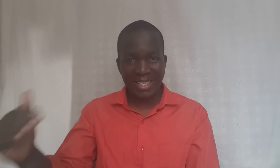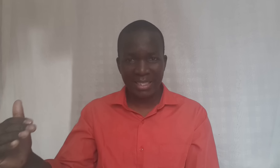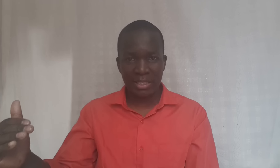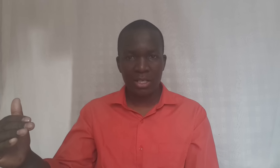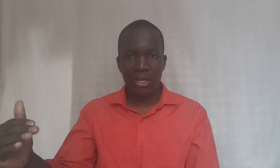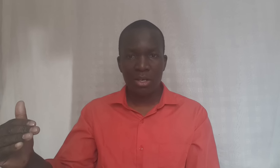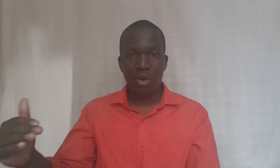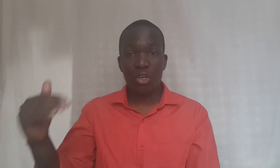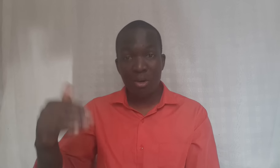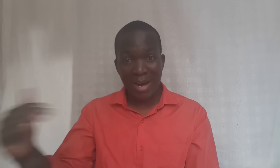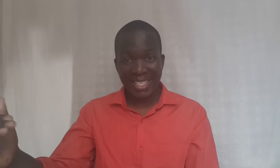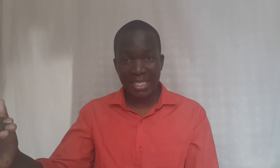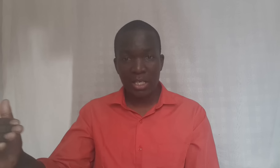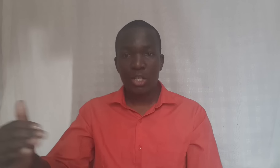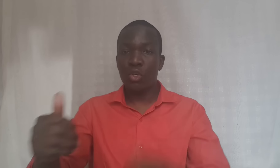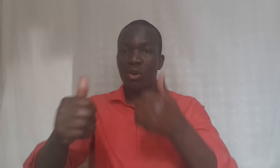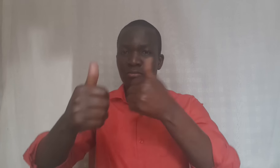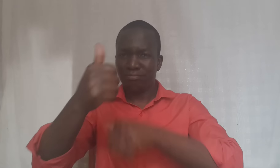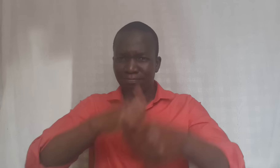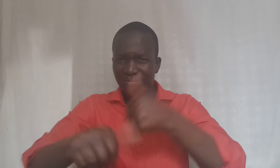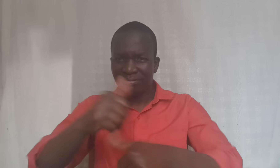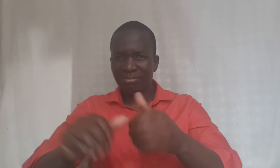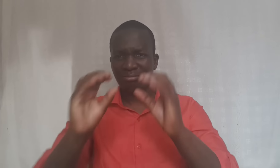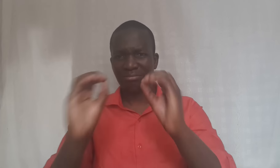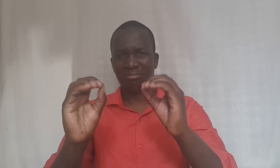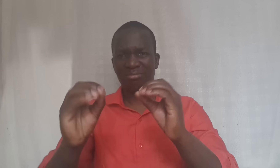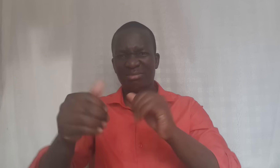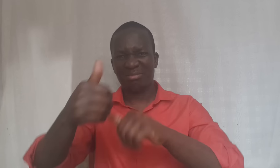dormancy or dormant. So,